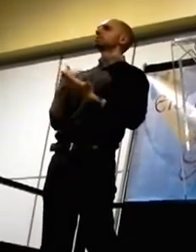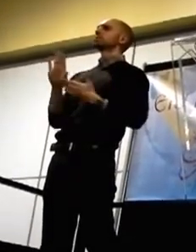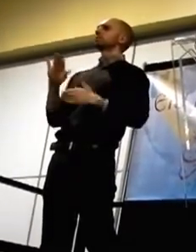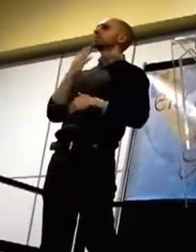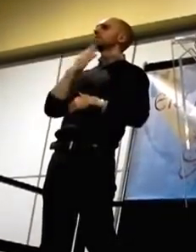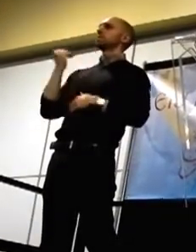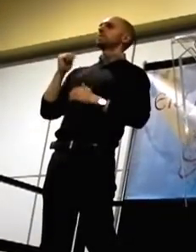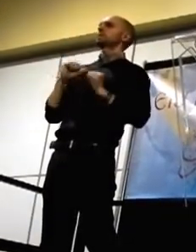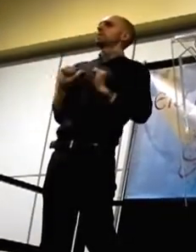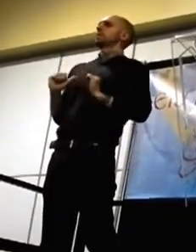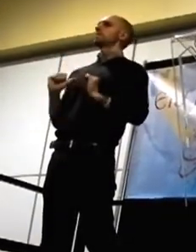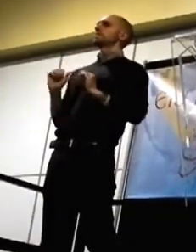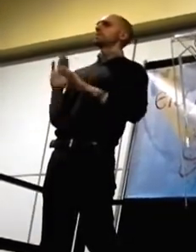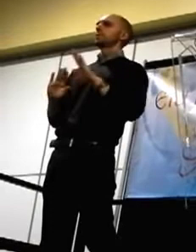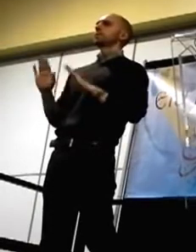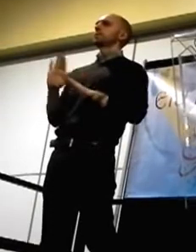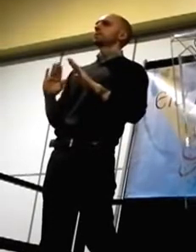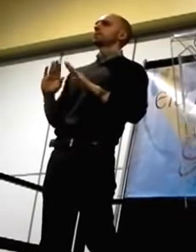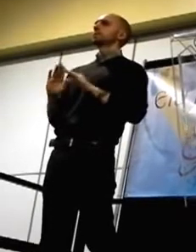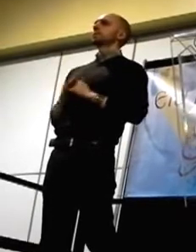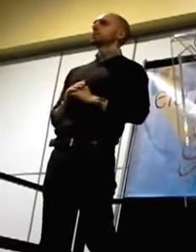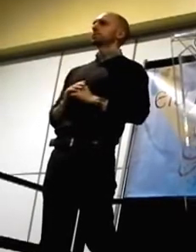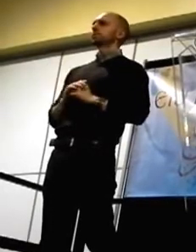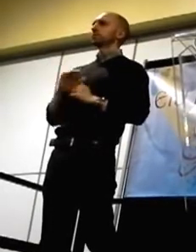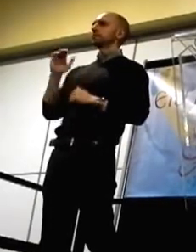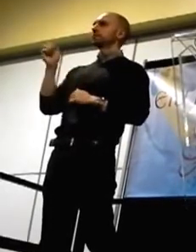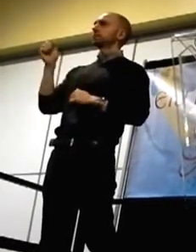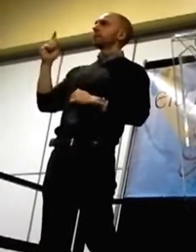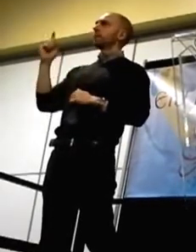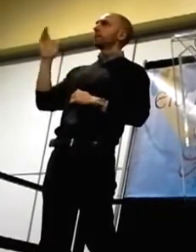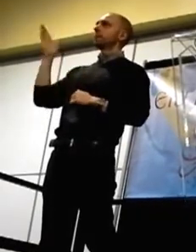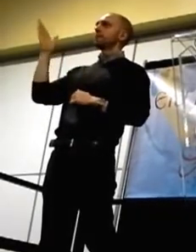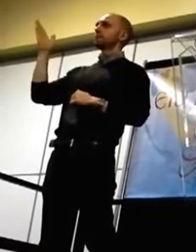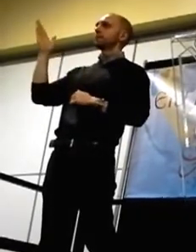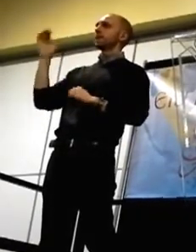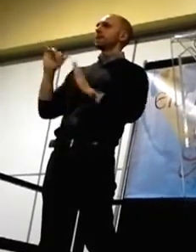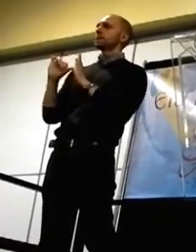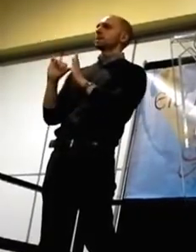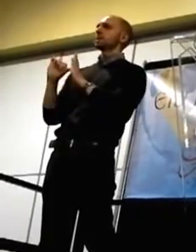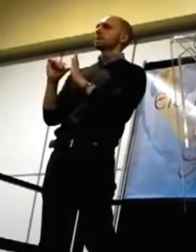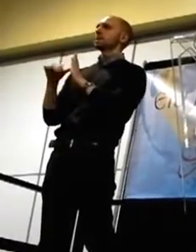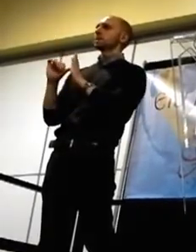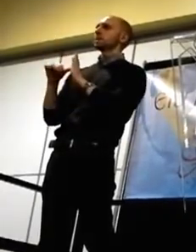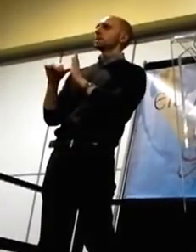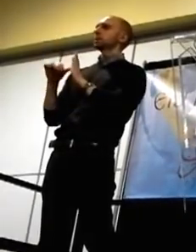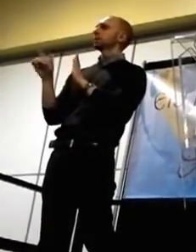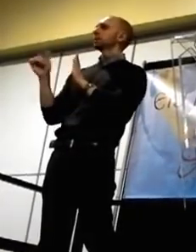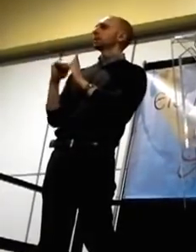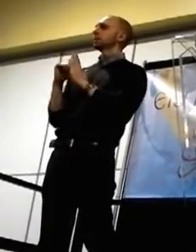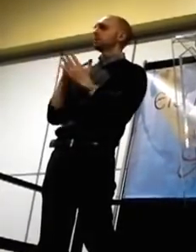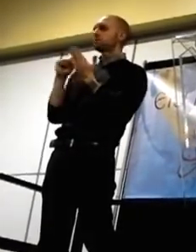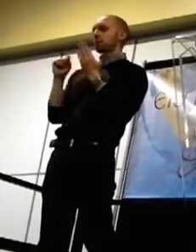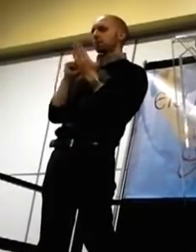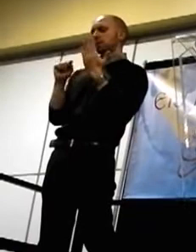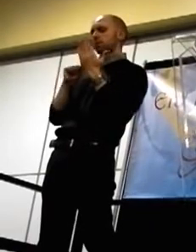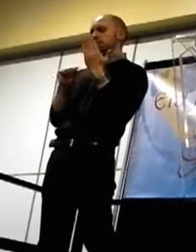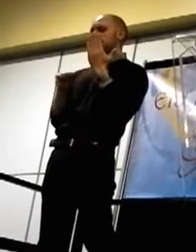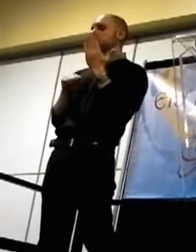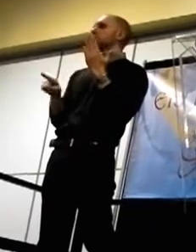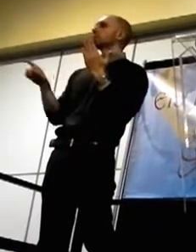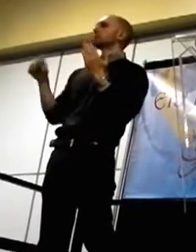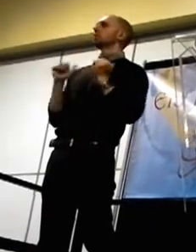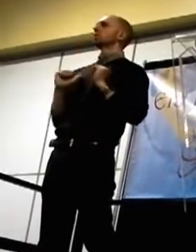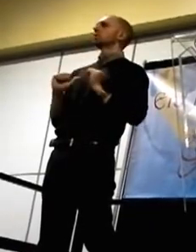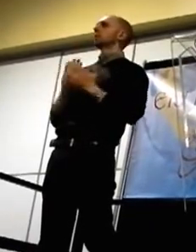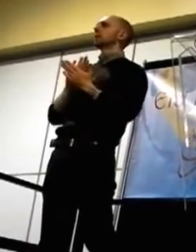One of the matters that Islam stresses, that Allah subhanahu wa ta'ala stresses, is cleanliness. We are the ummah